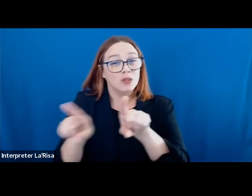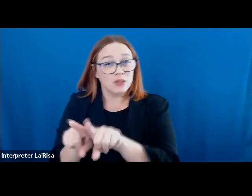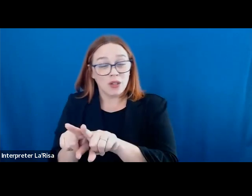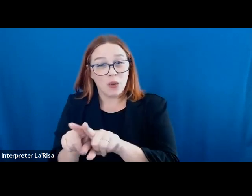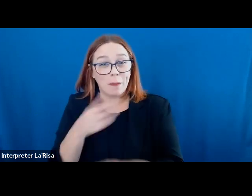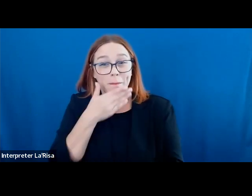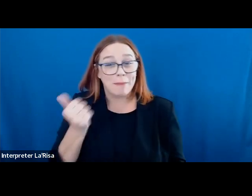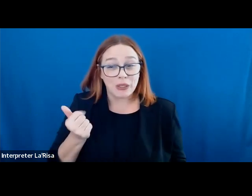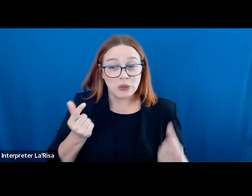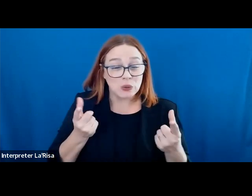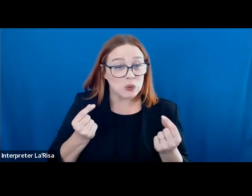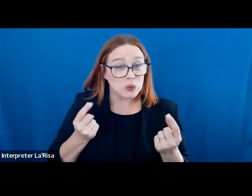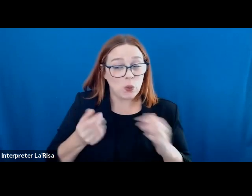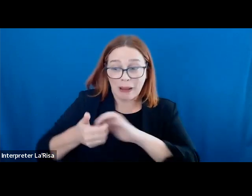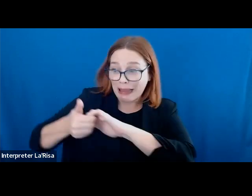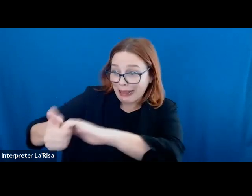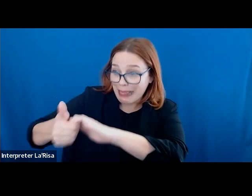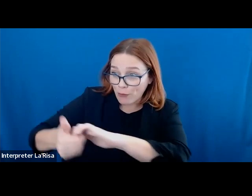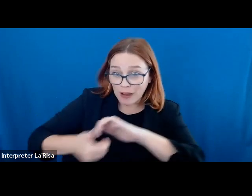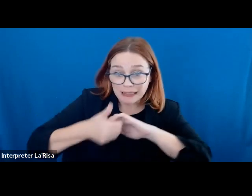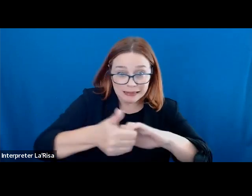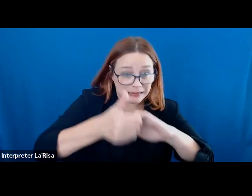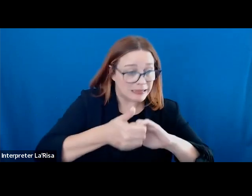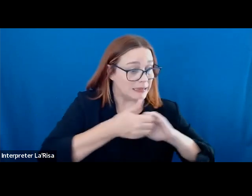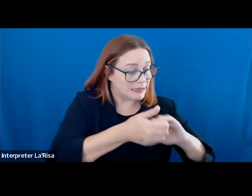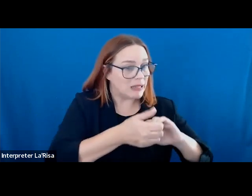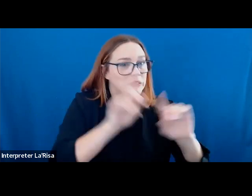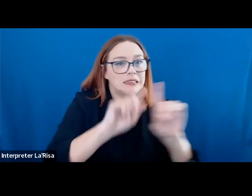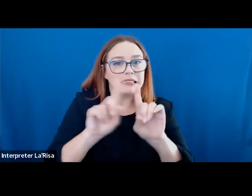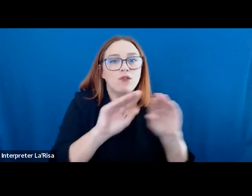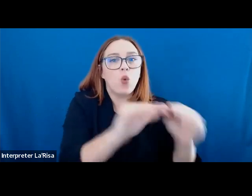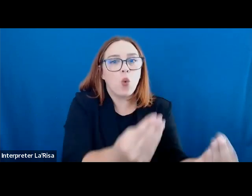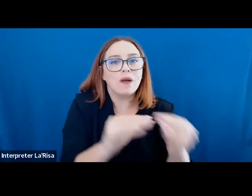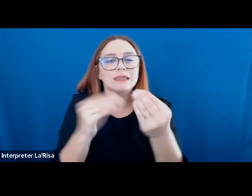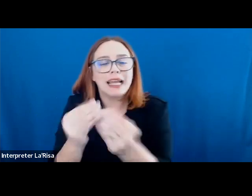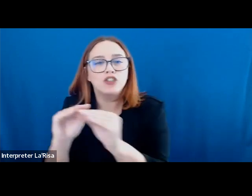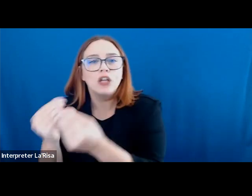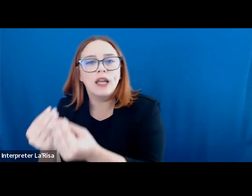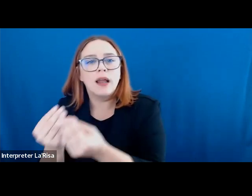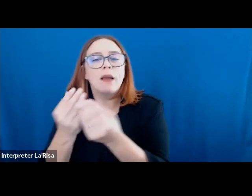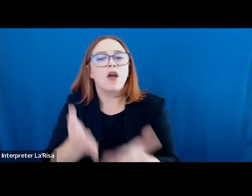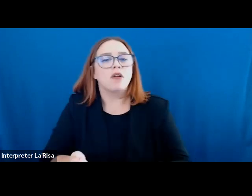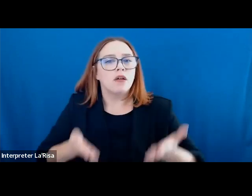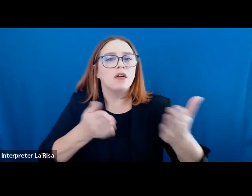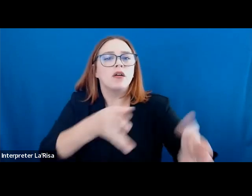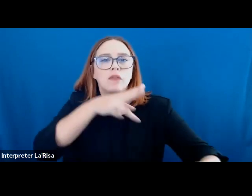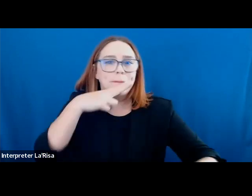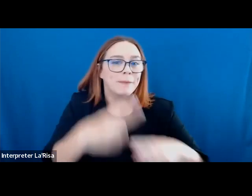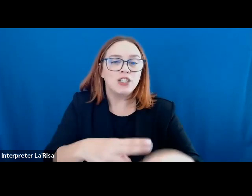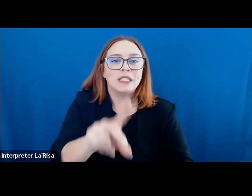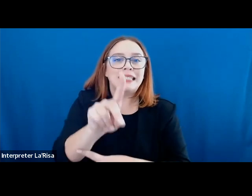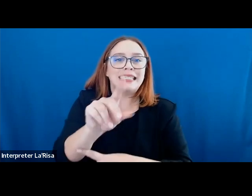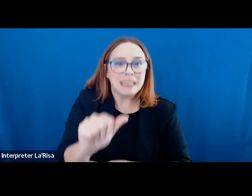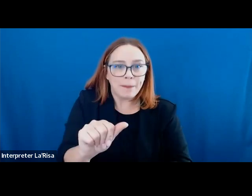other organizations, bringing disability into the topic of when we're talking about diversity, equity, and inclusion,